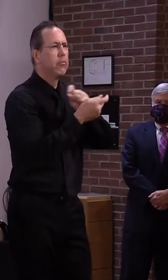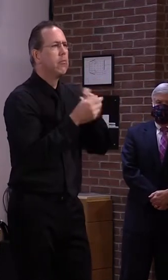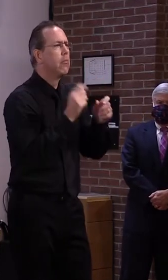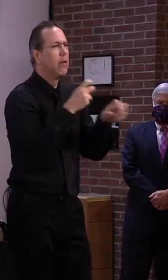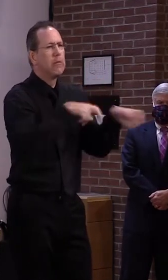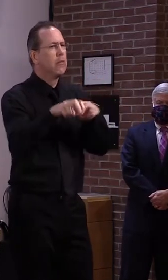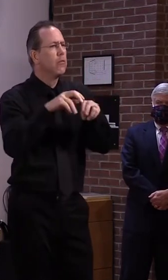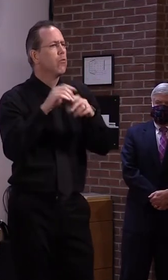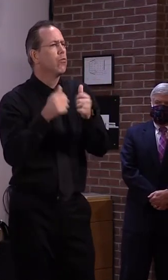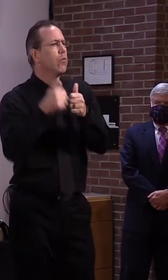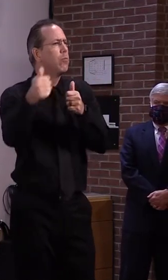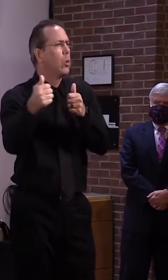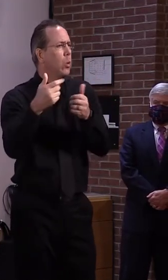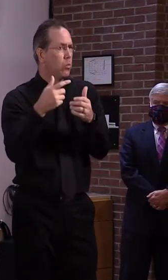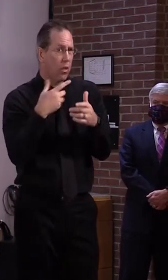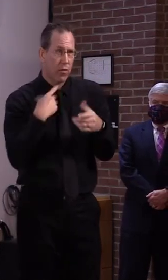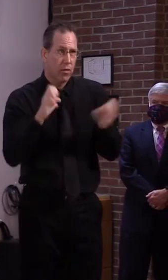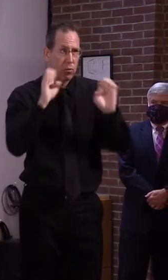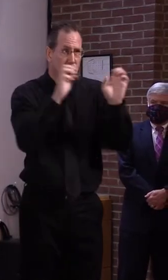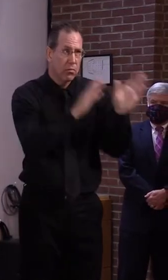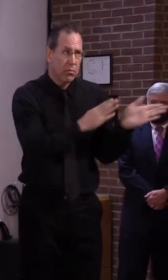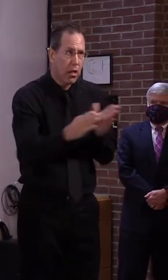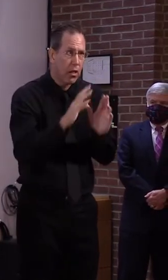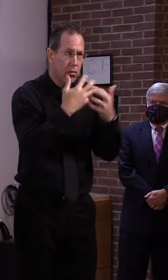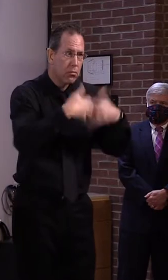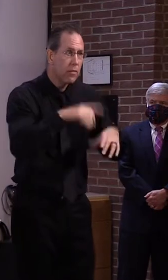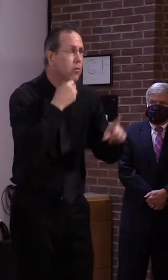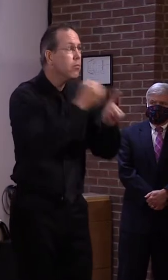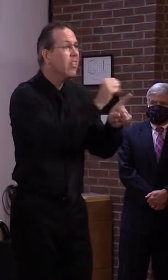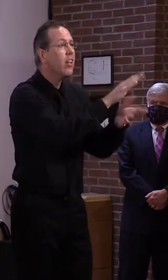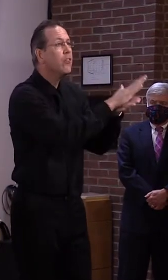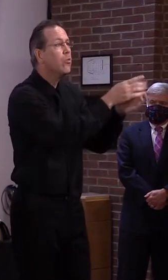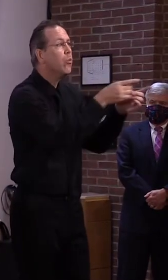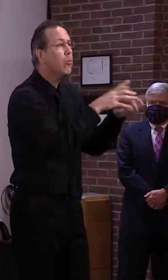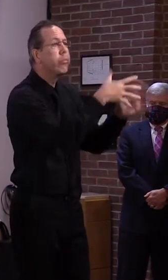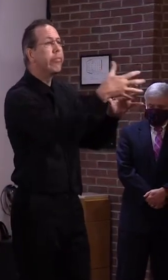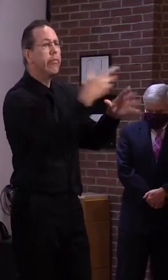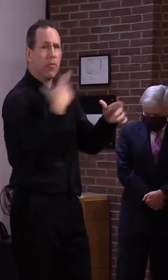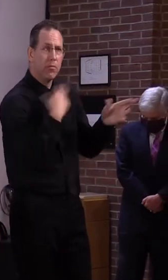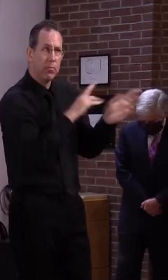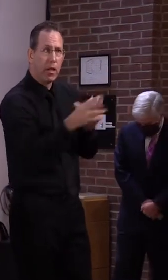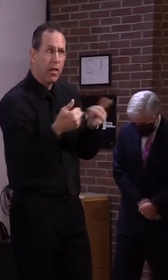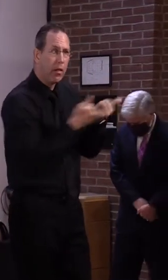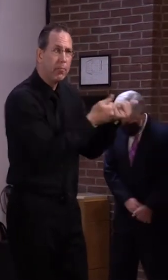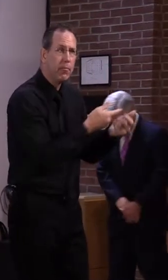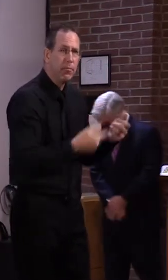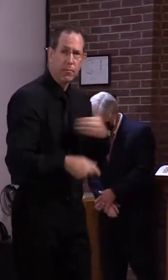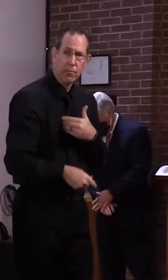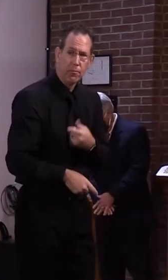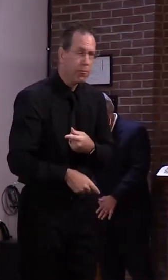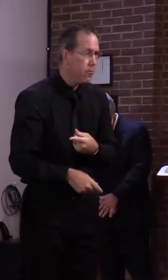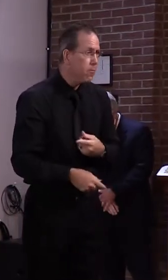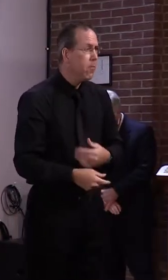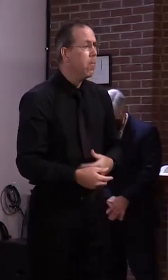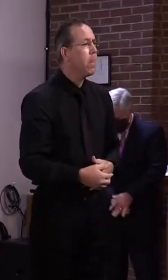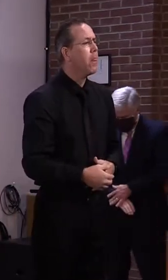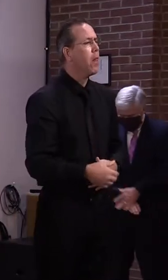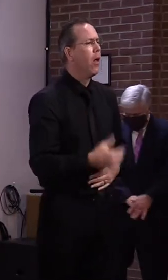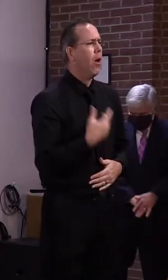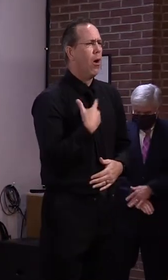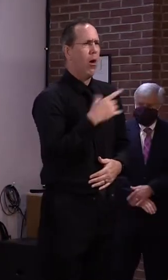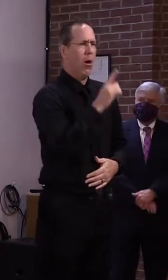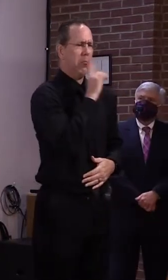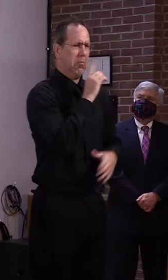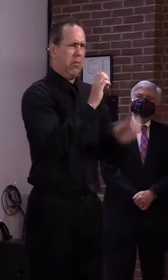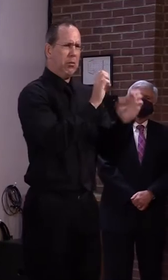plans. Our whole assumption was that districts would have some flexibility among in-person, remote, or hybrid learning. So essentially,